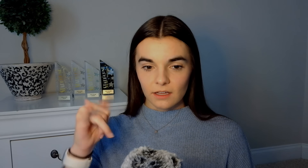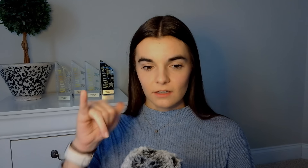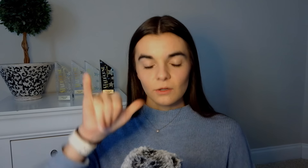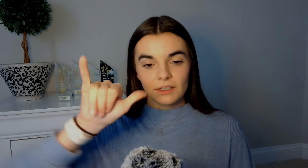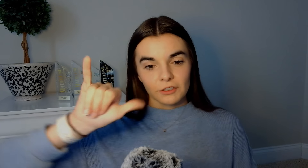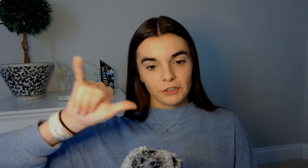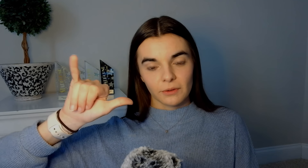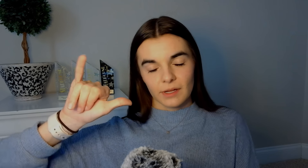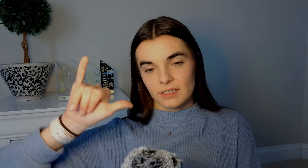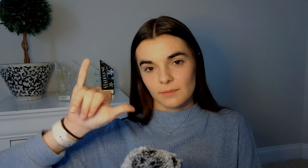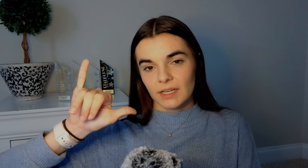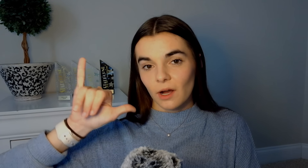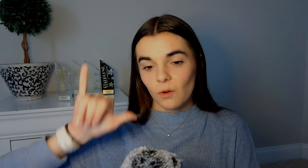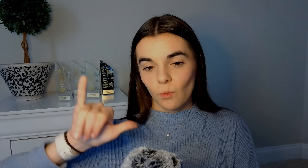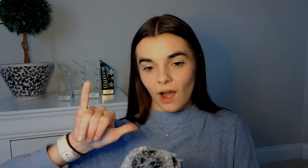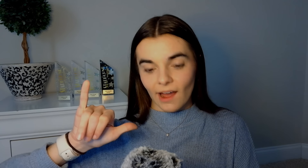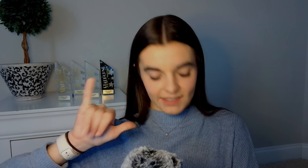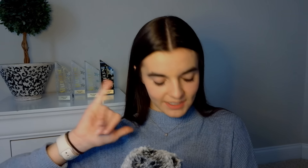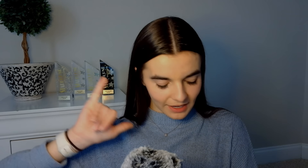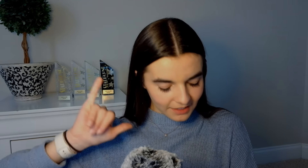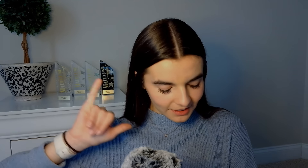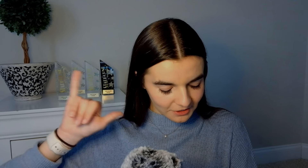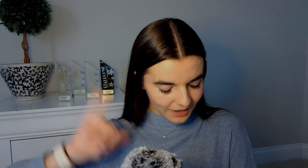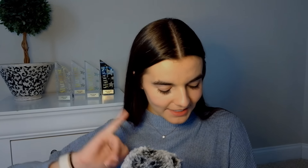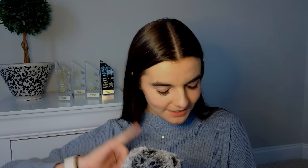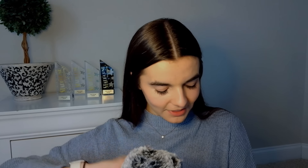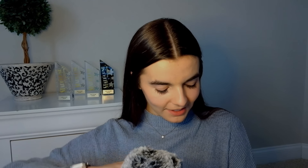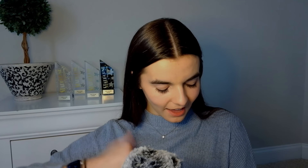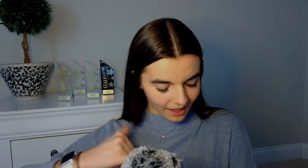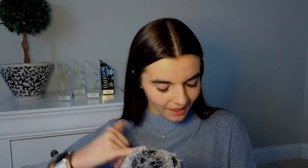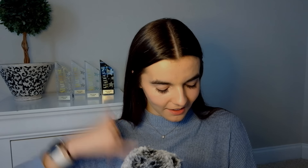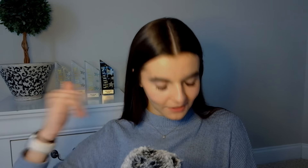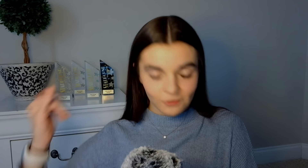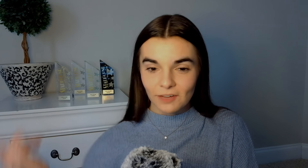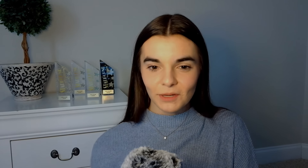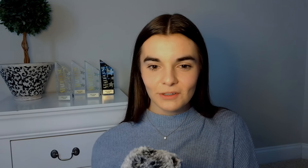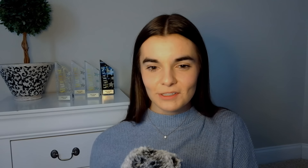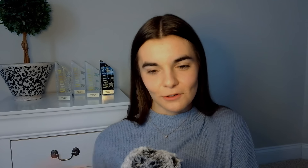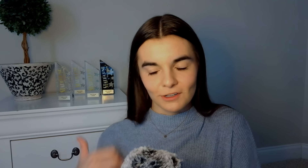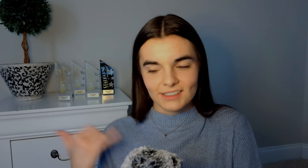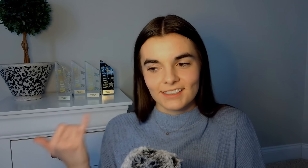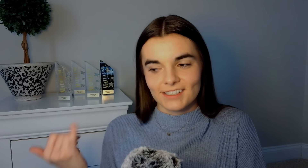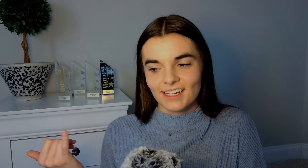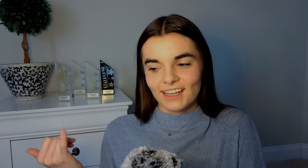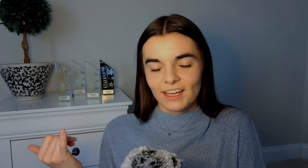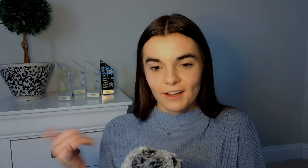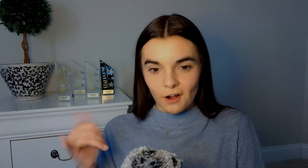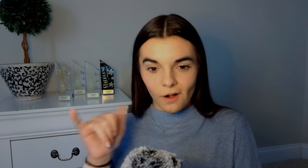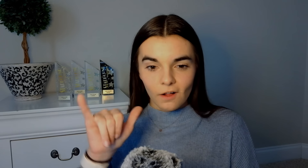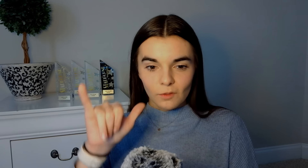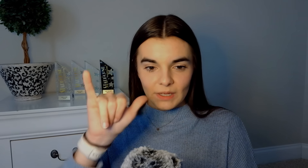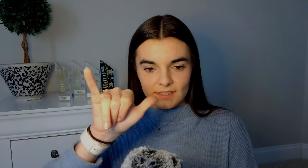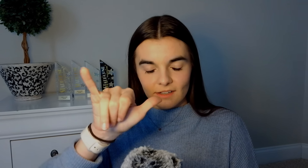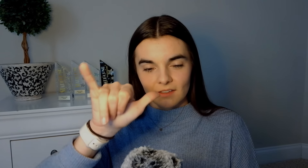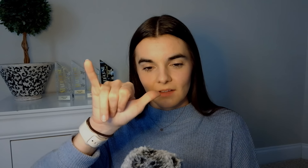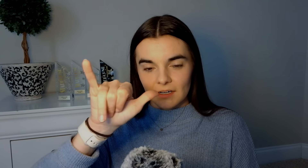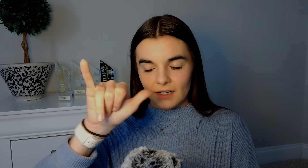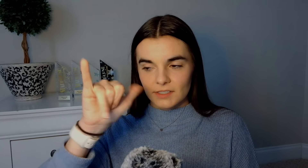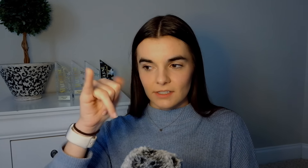Yellow, you're going to make a Y. So I think the rest of the rainbow is cool because it's all based on the letter it starts